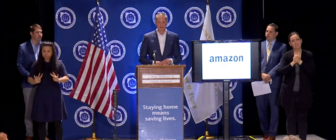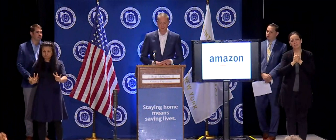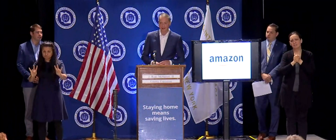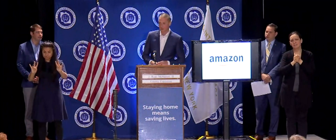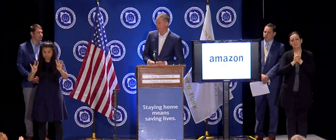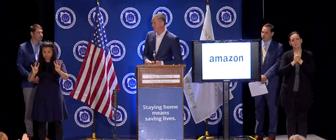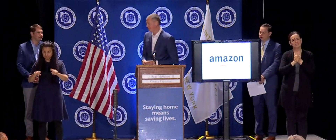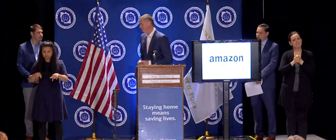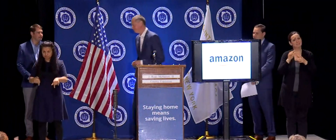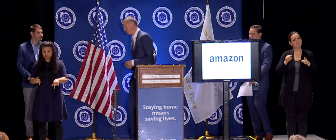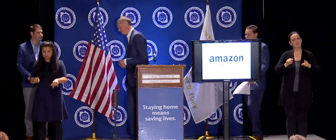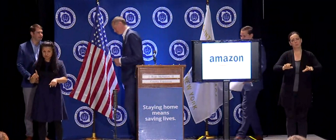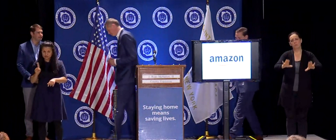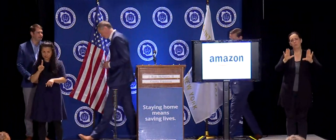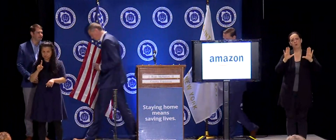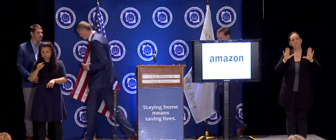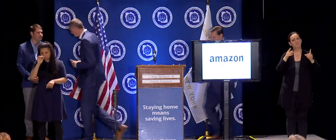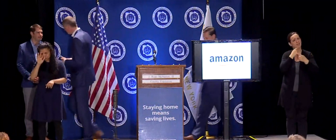this momentous announcement.